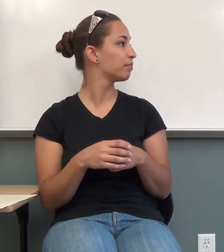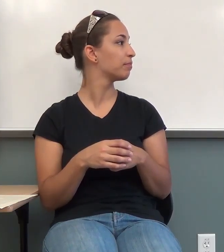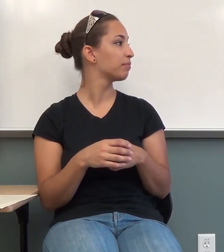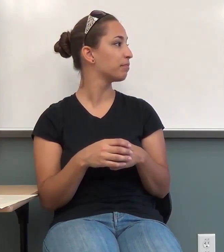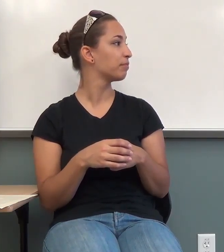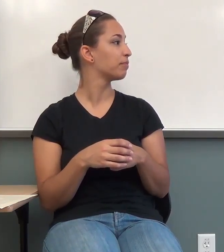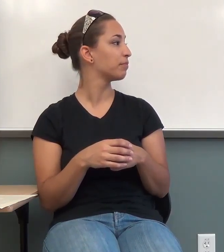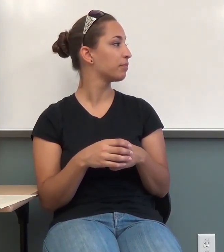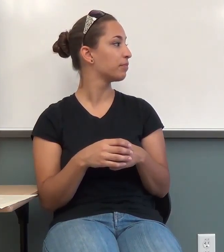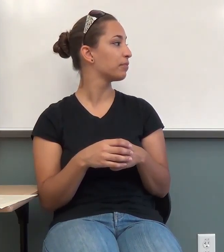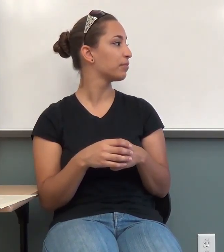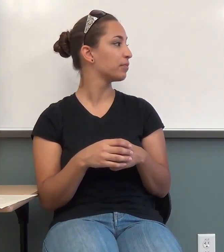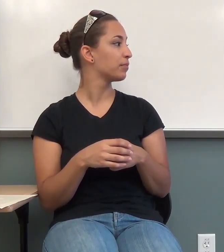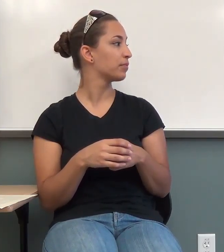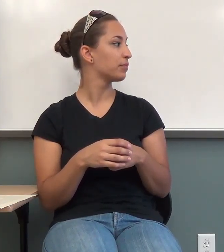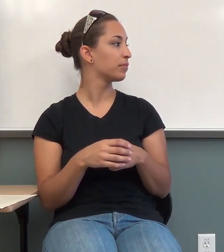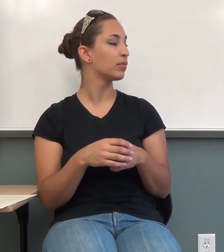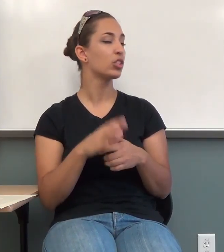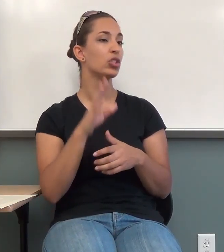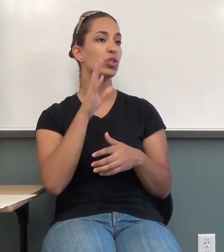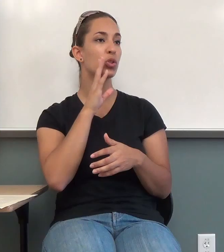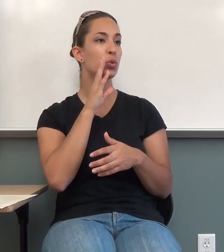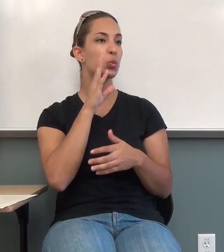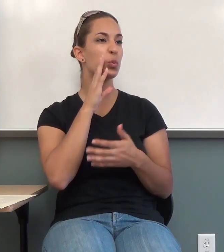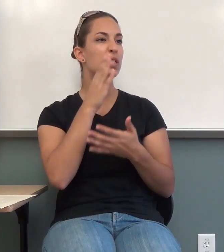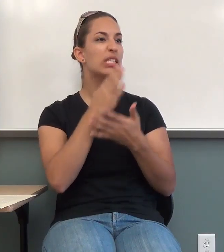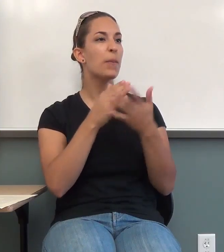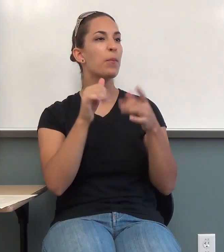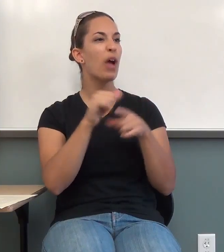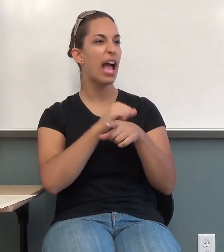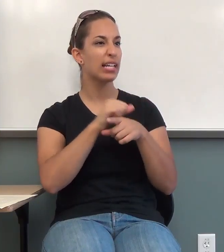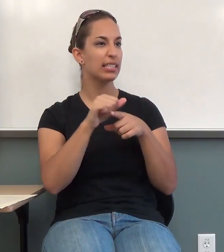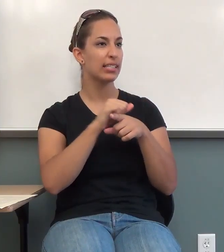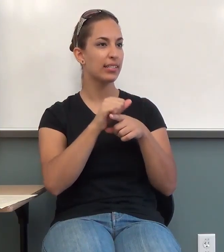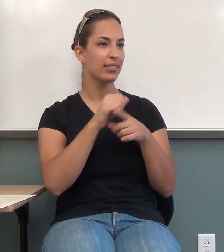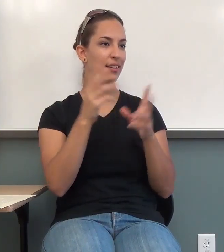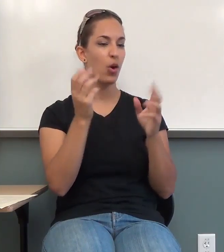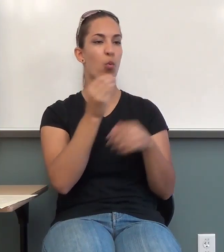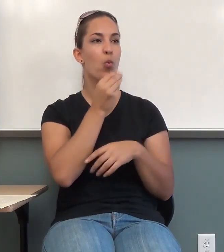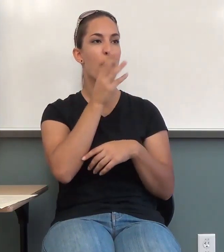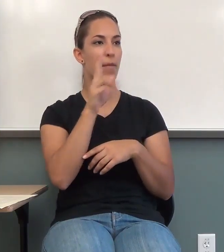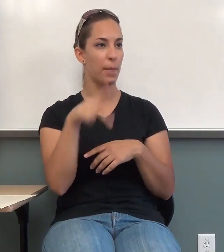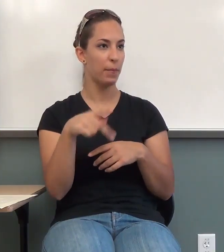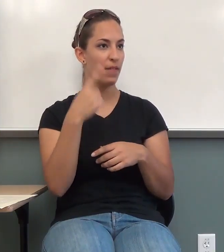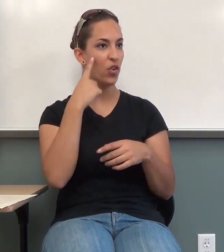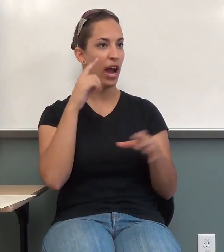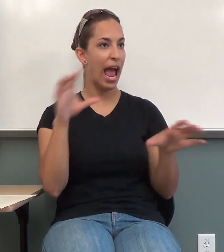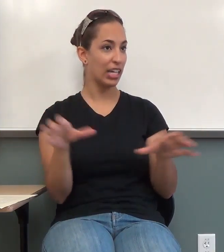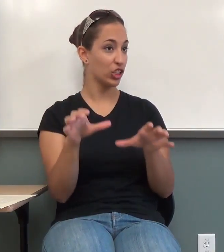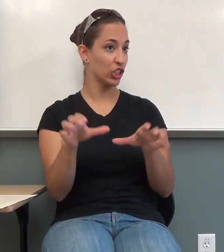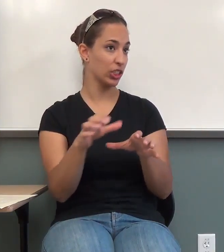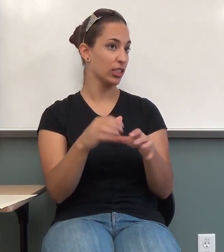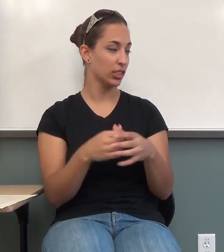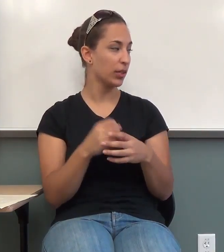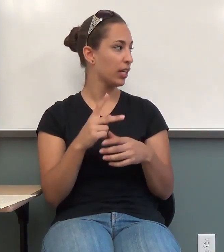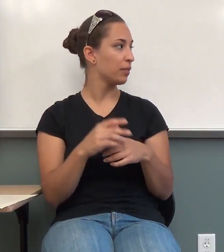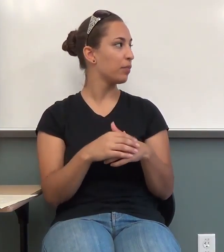we're going to do a little practice as kind of our warm-up for action today, for you guys actually doing some written work. I want to finish